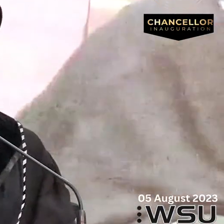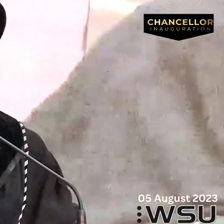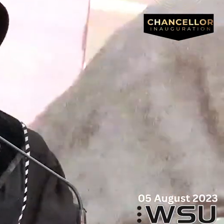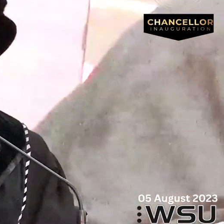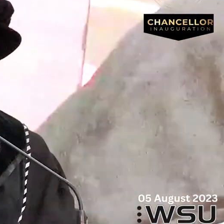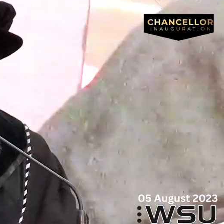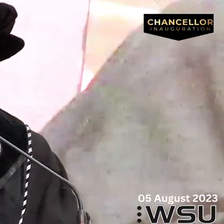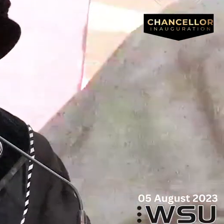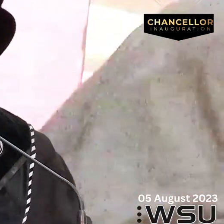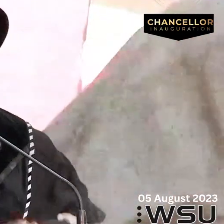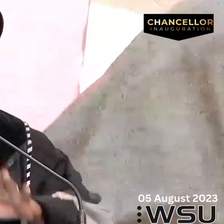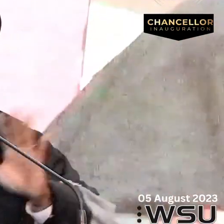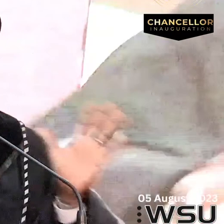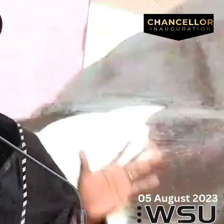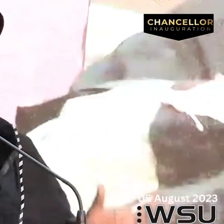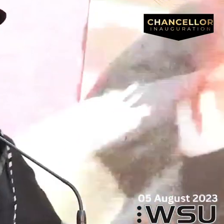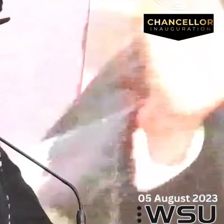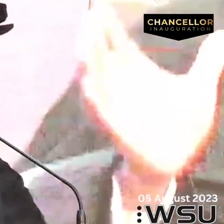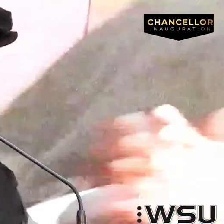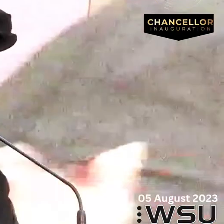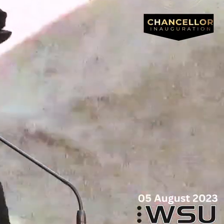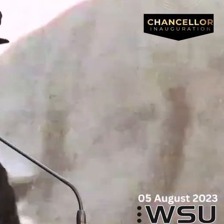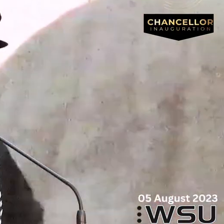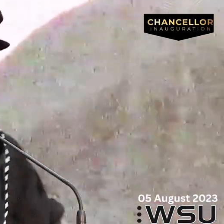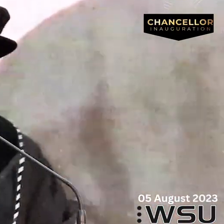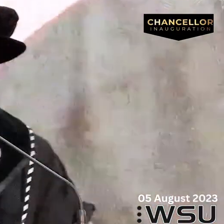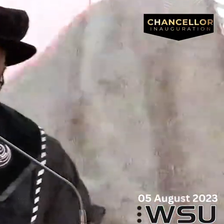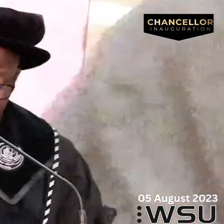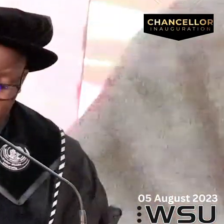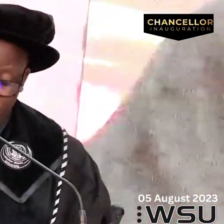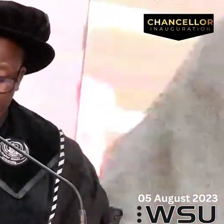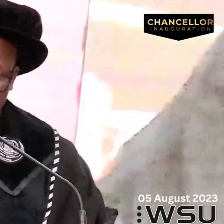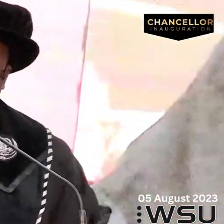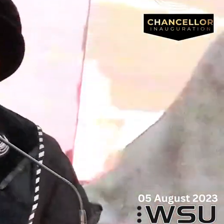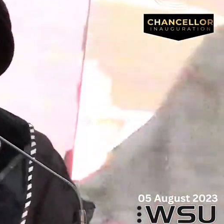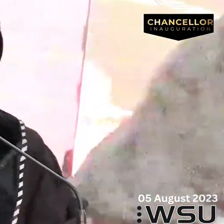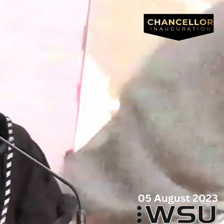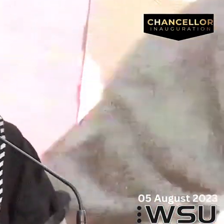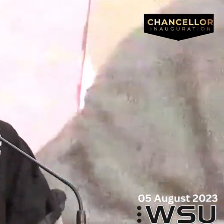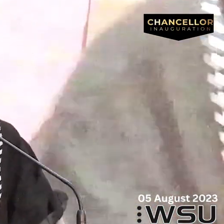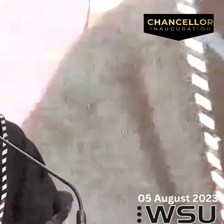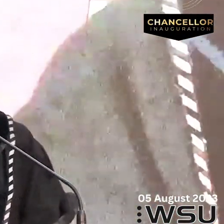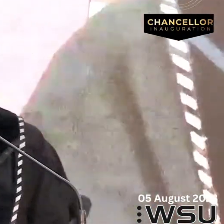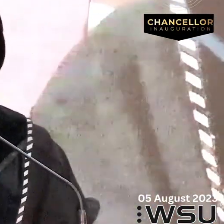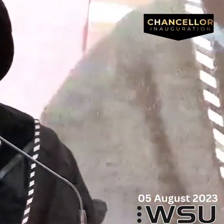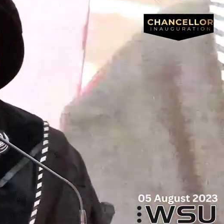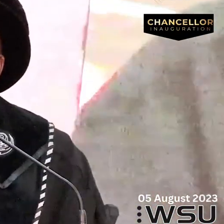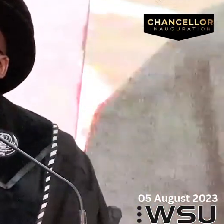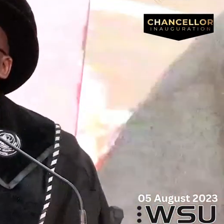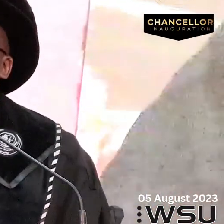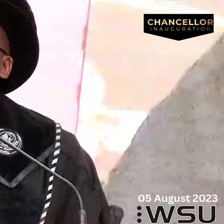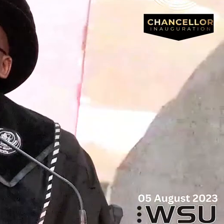naye ndithi mandim acknowledge on behalf of yethu sonke phakamela indawo elula